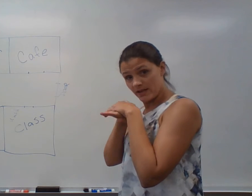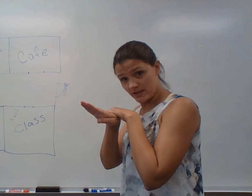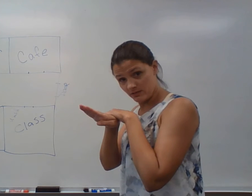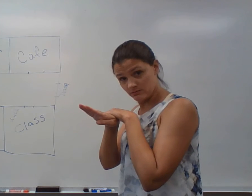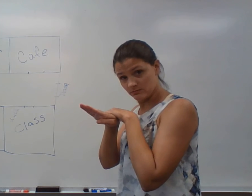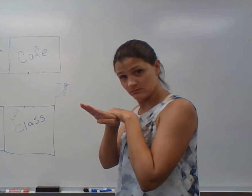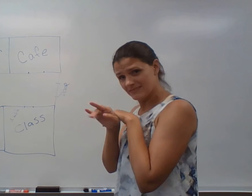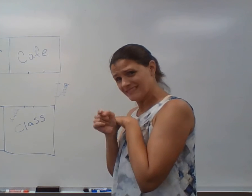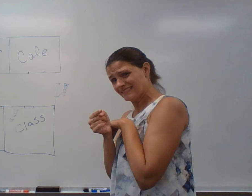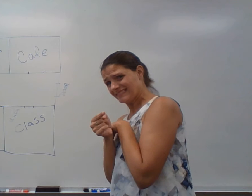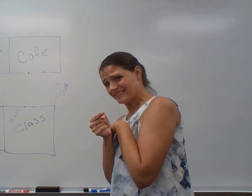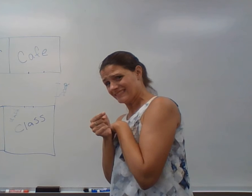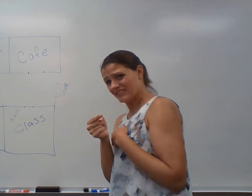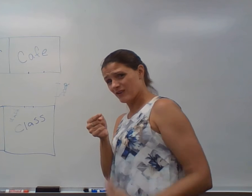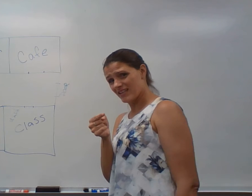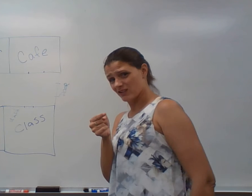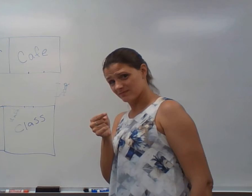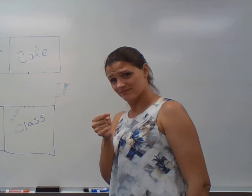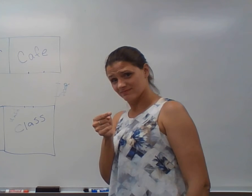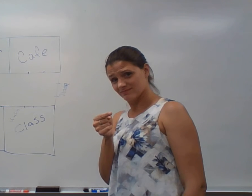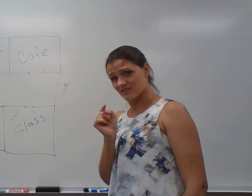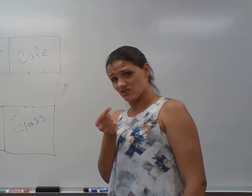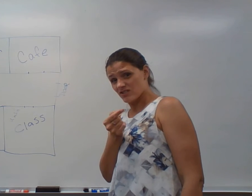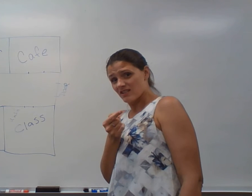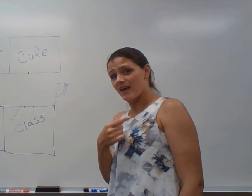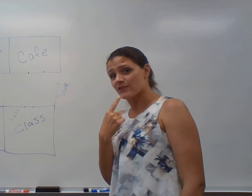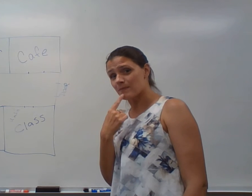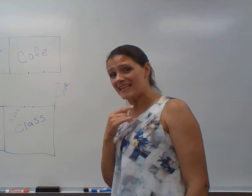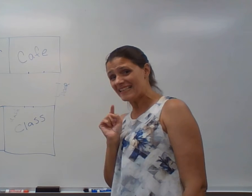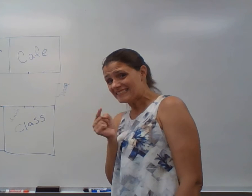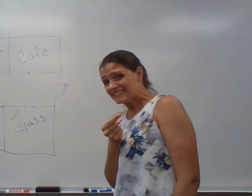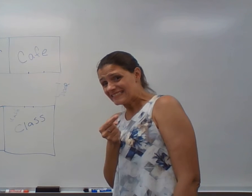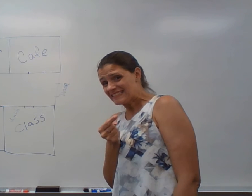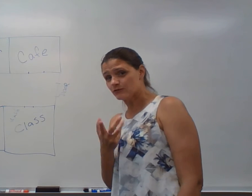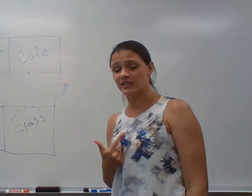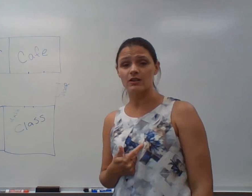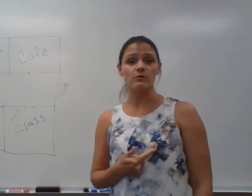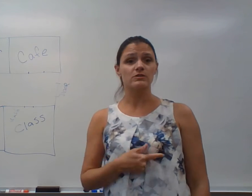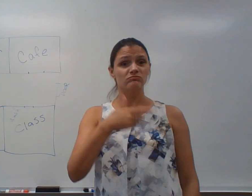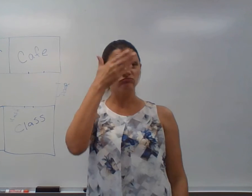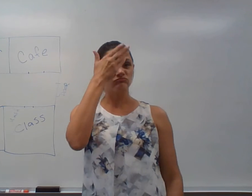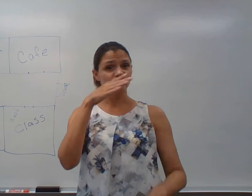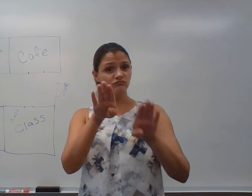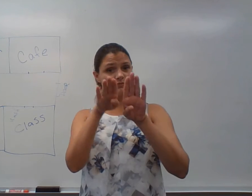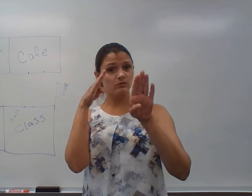in. It's right there. Just to the left, my E. It's really close.